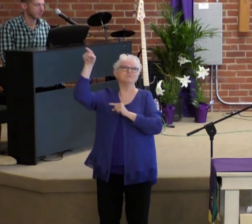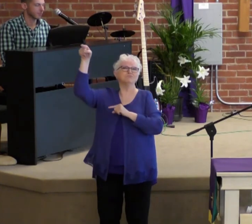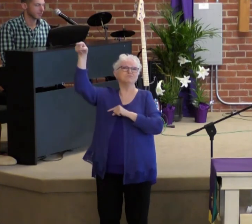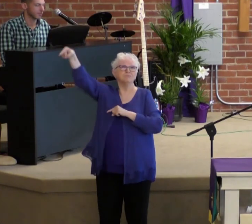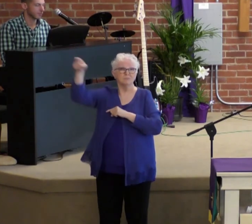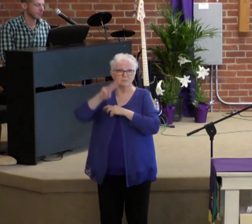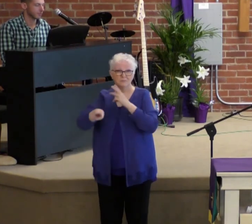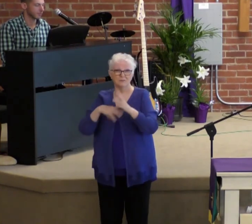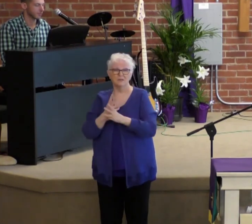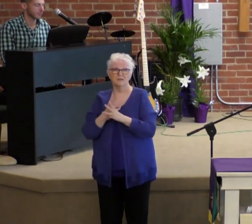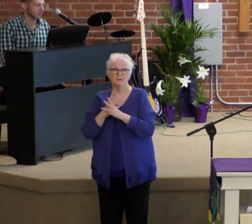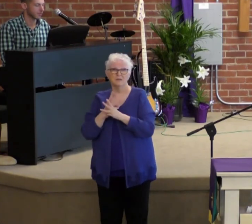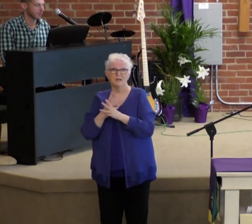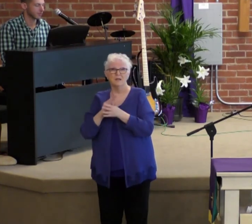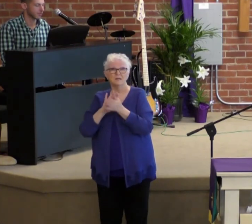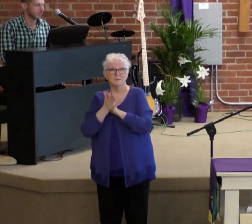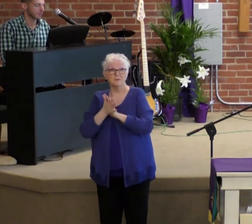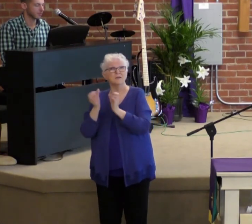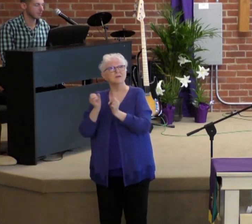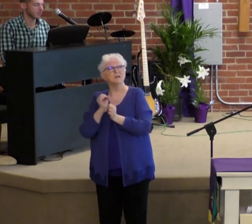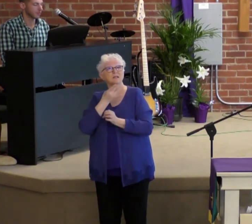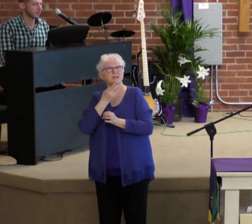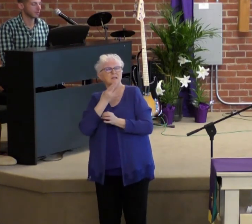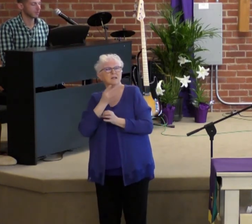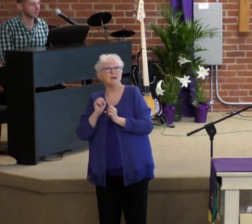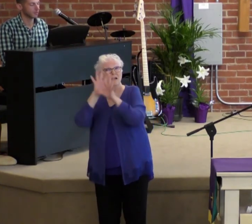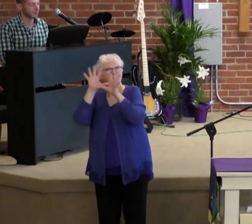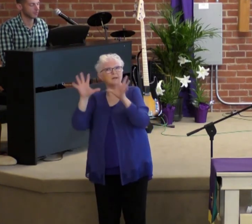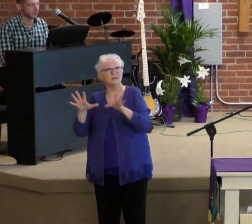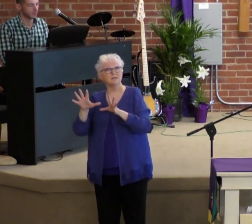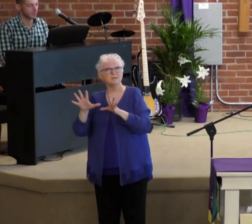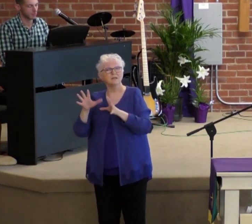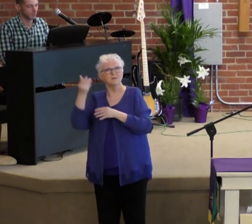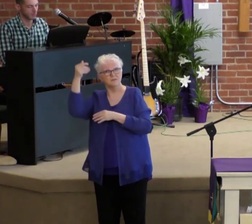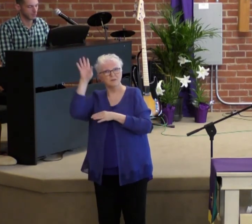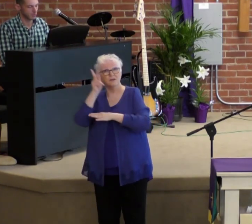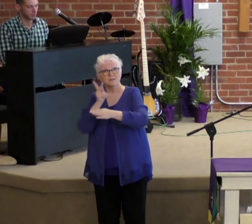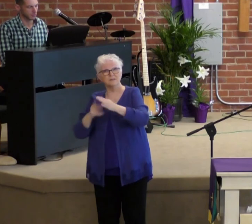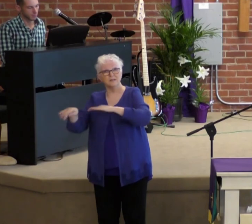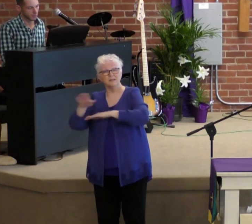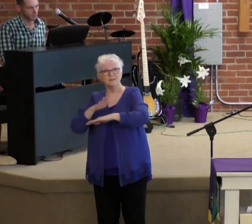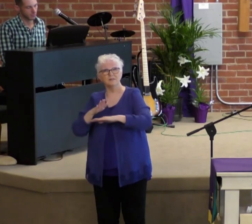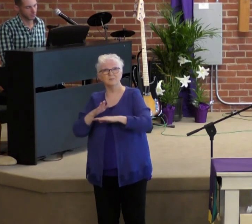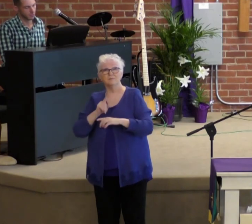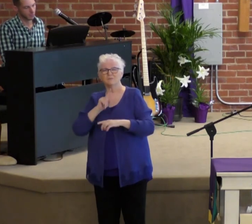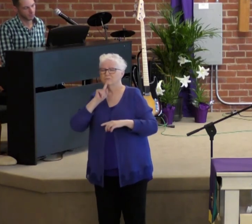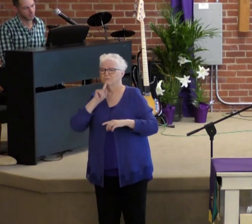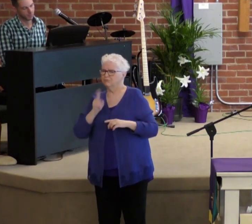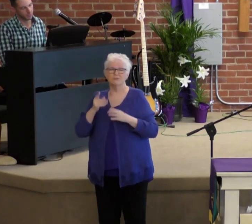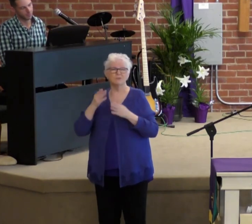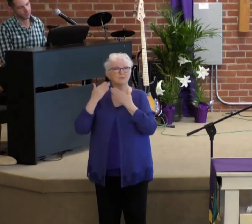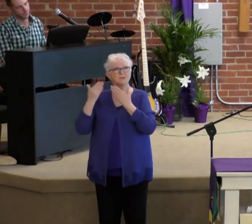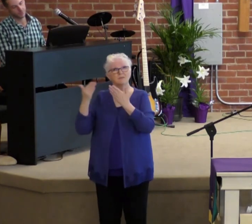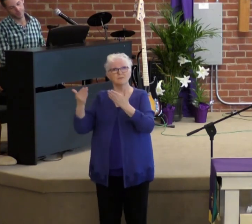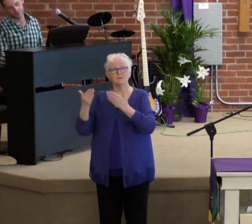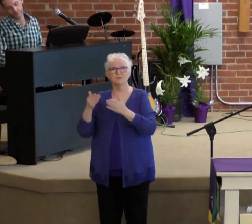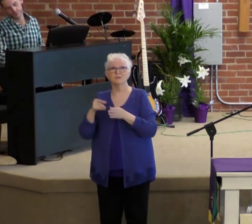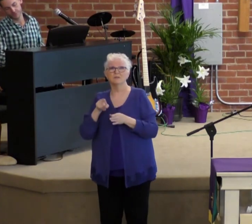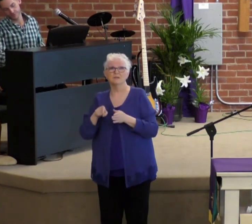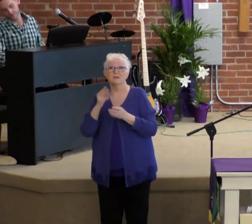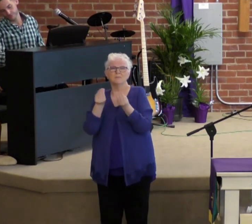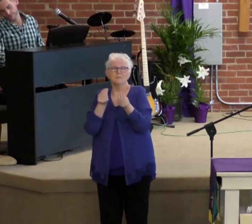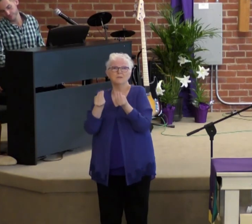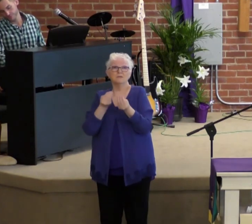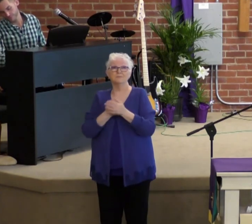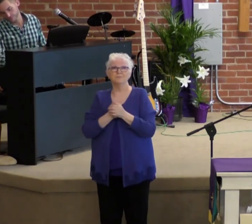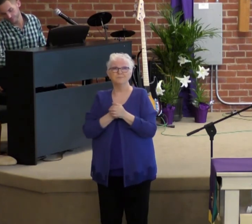a light for the kingdom of God. And so we're just extremely grateful for that ministry. And then we've also been